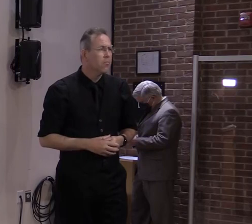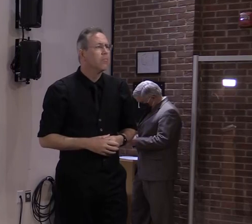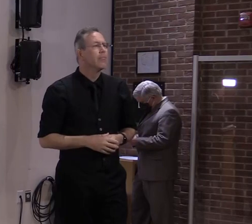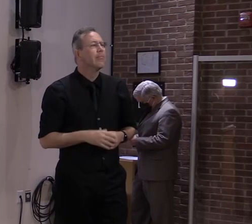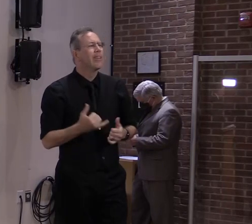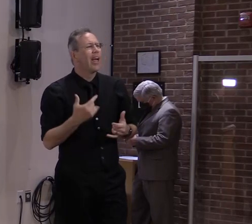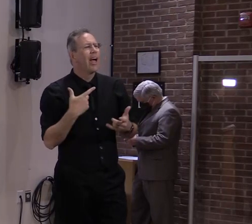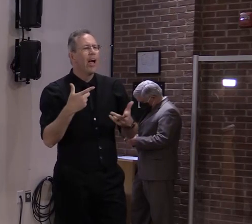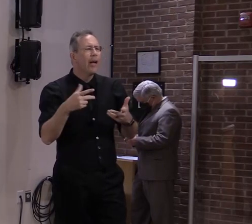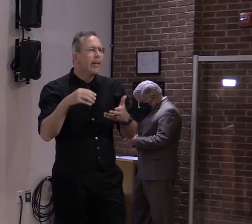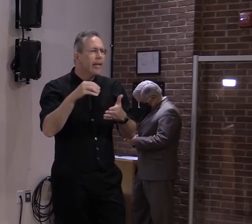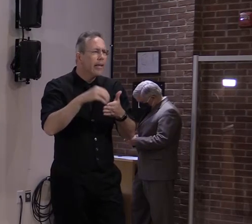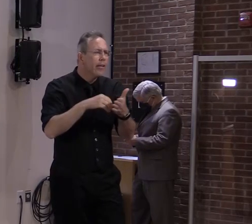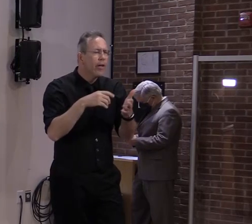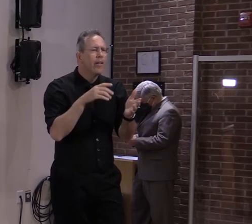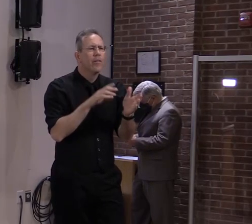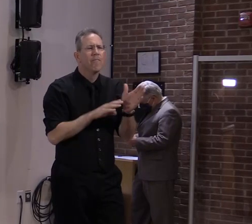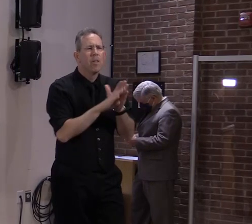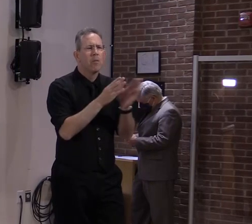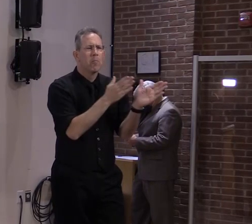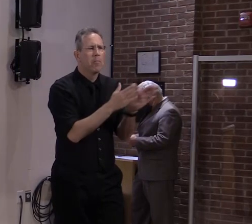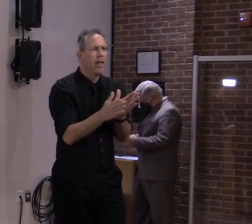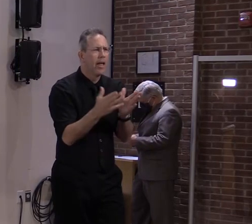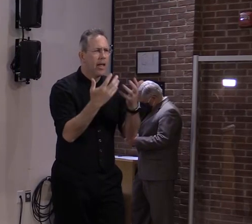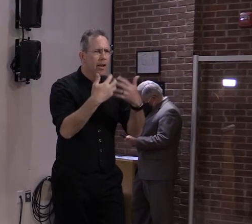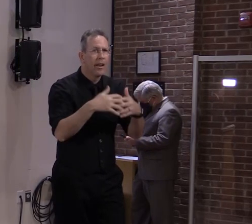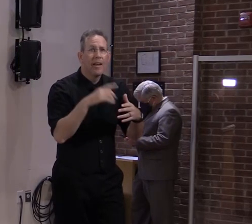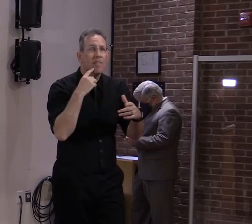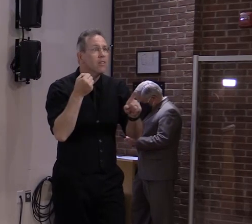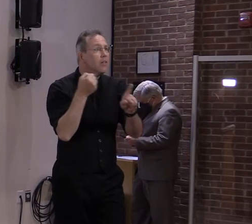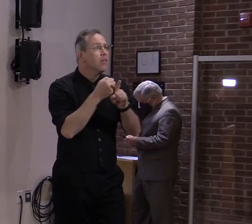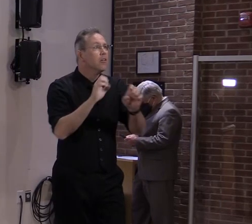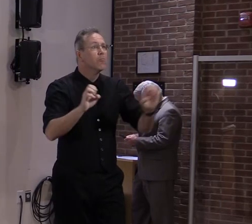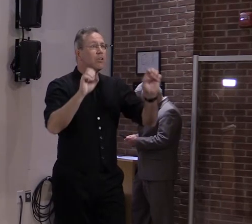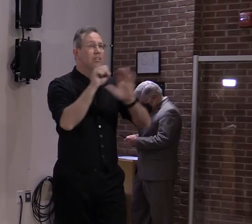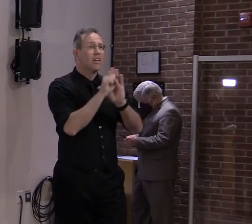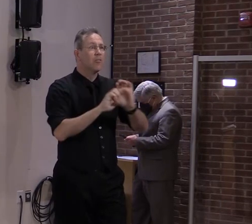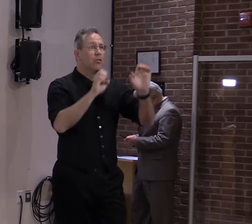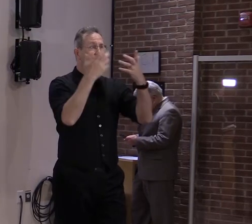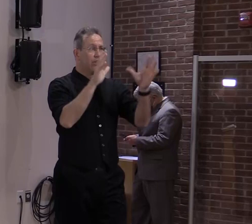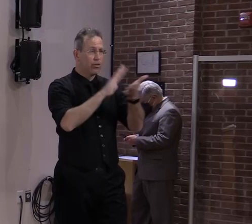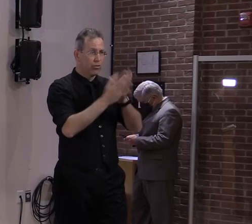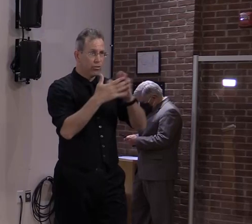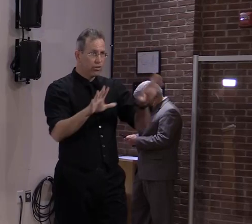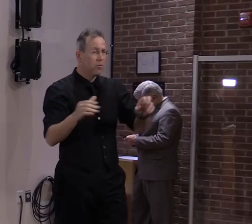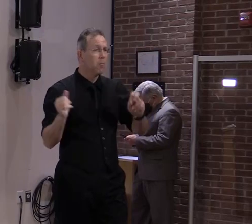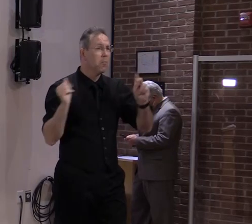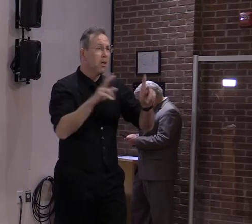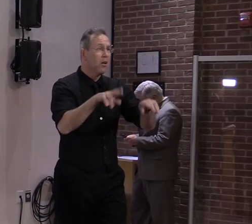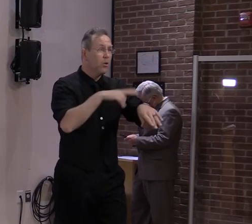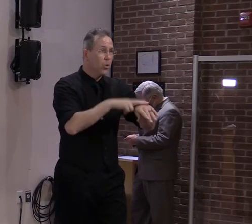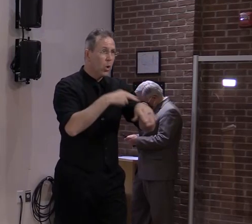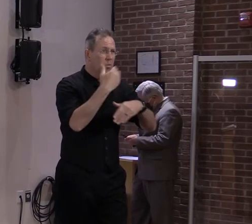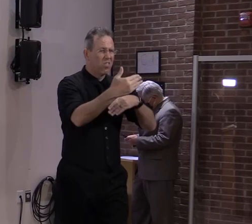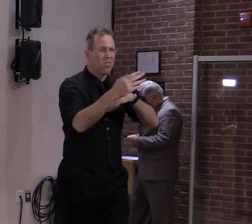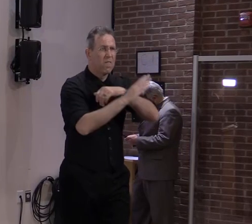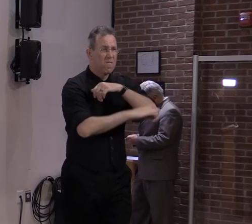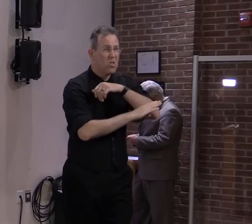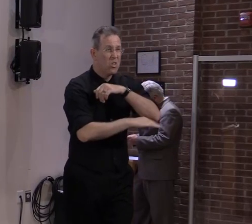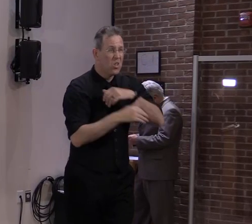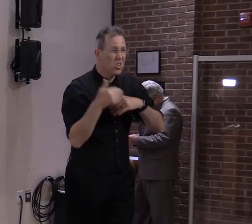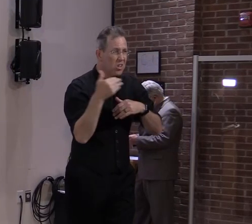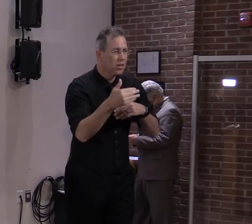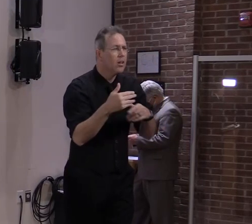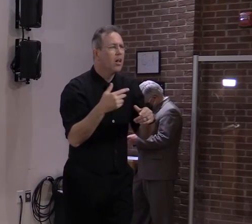for when the state of emergency is lifted and transitioning into the fall to some sort of a hybrid return